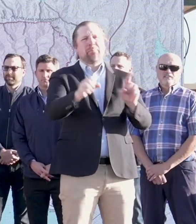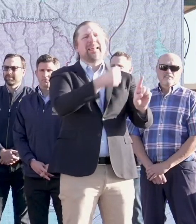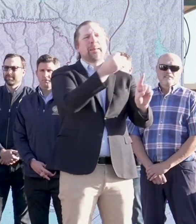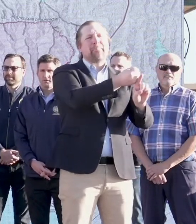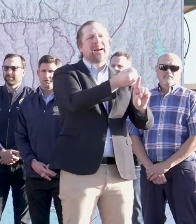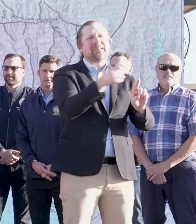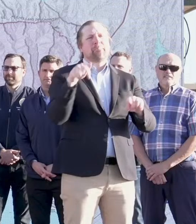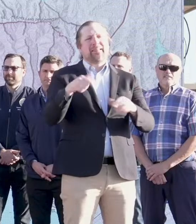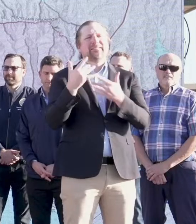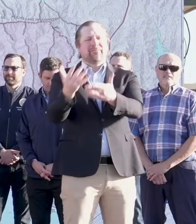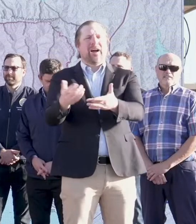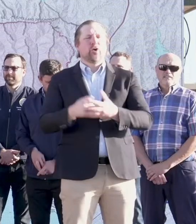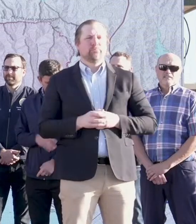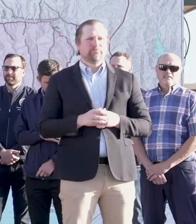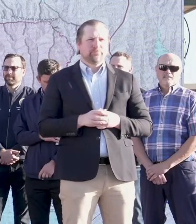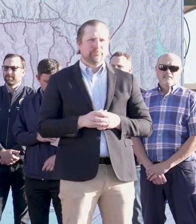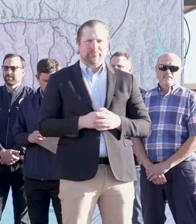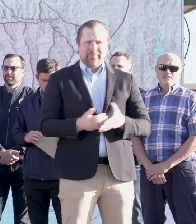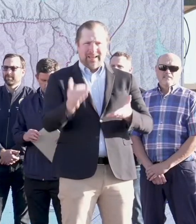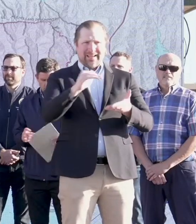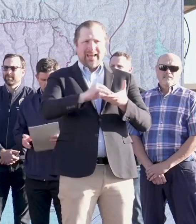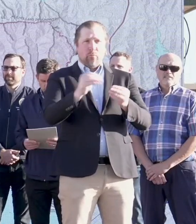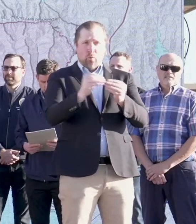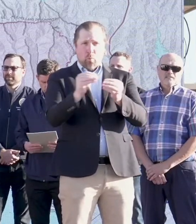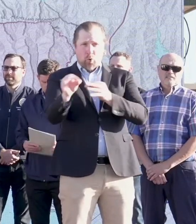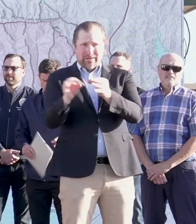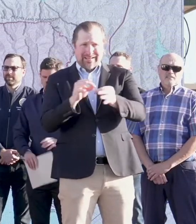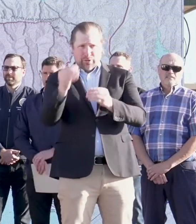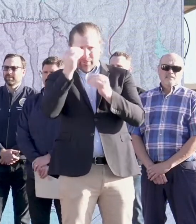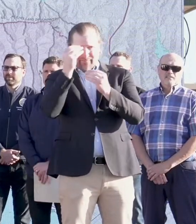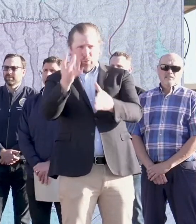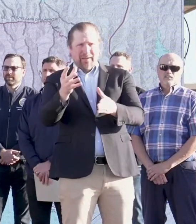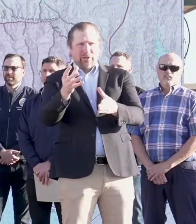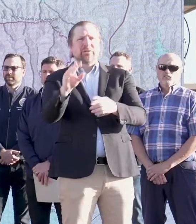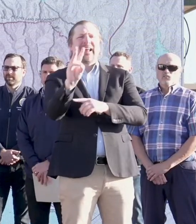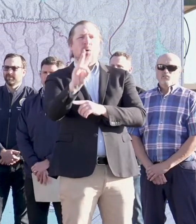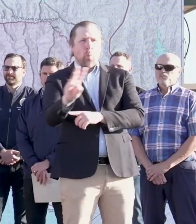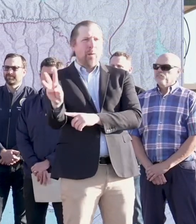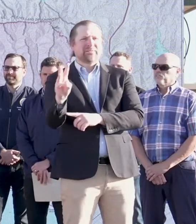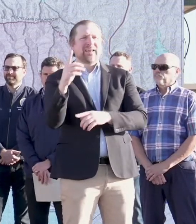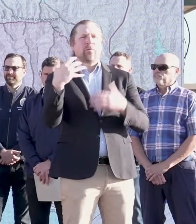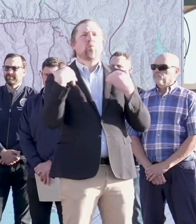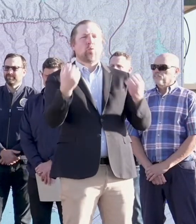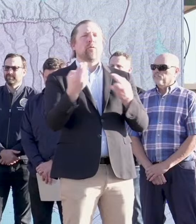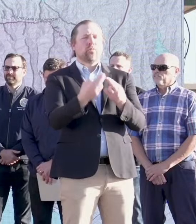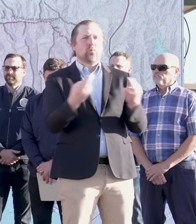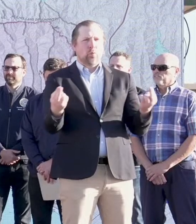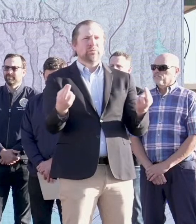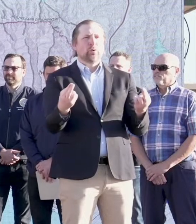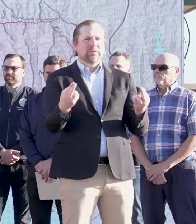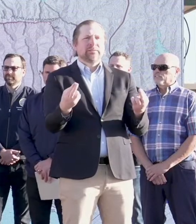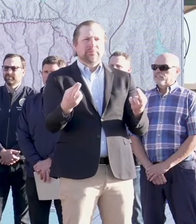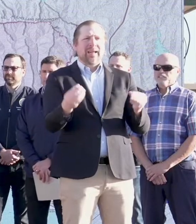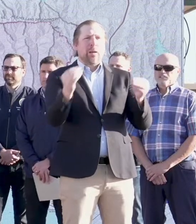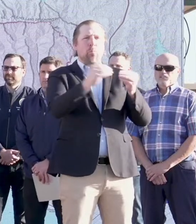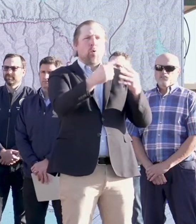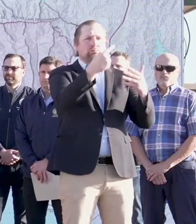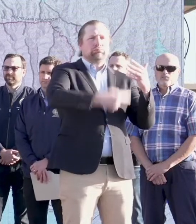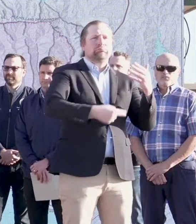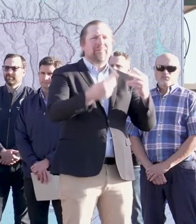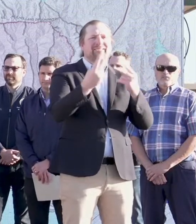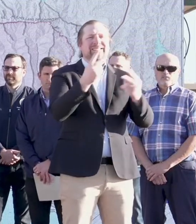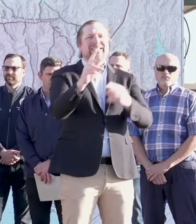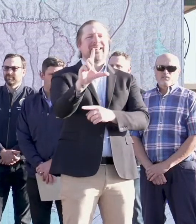Palisades wildfire. Again, for more detailed information and links to all of these recovery resources and more, please